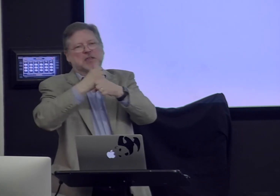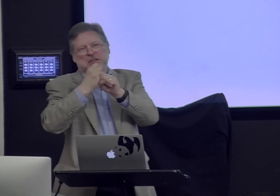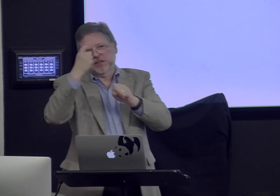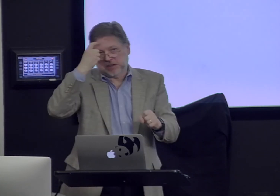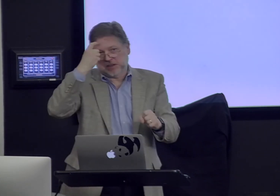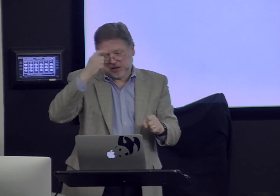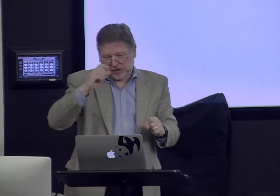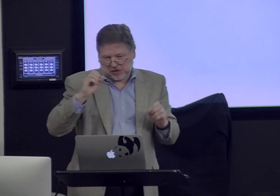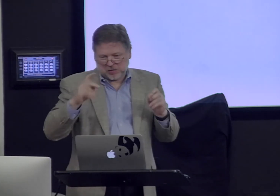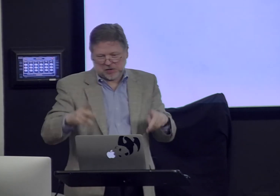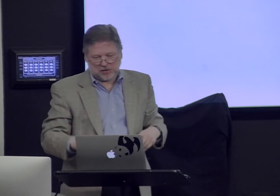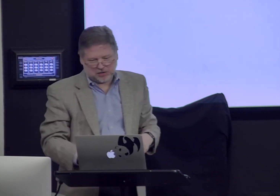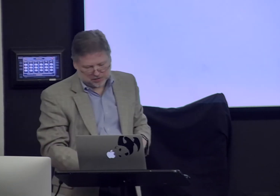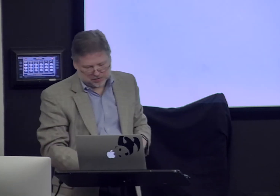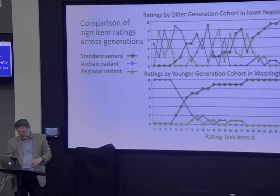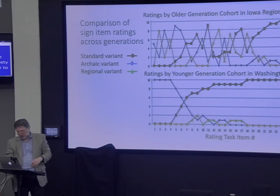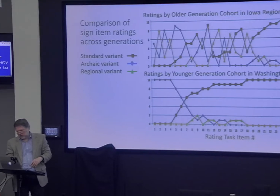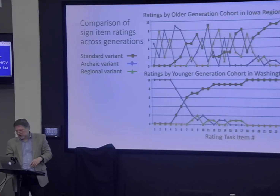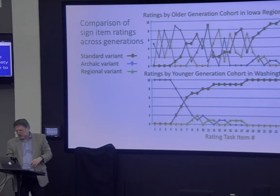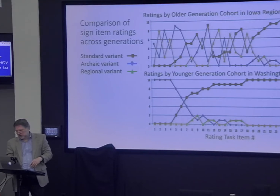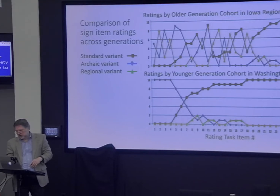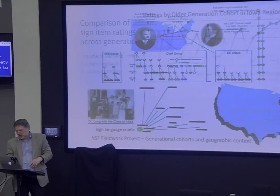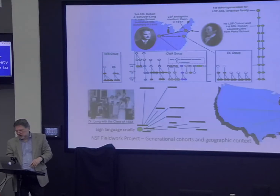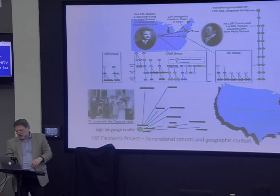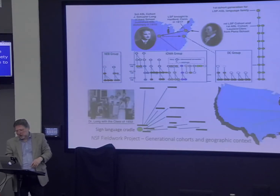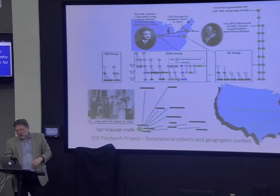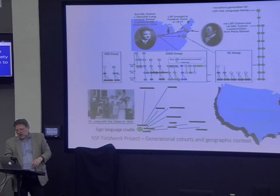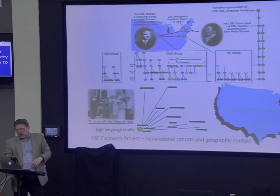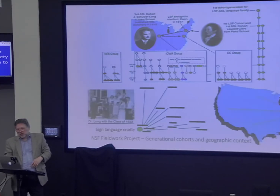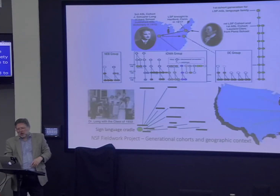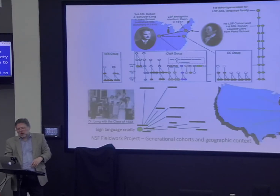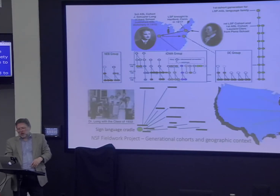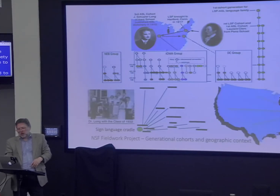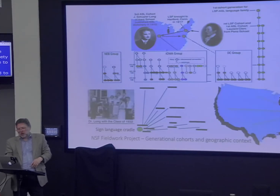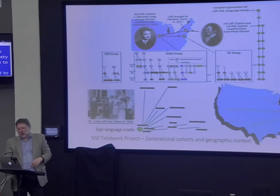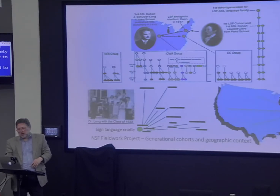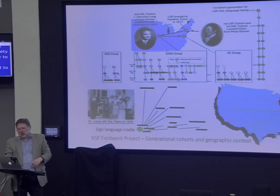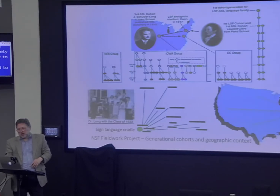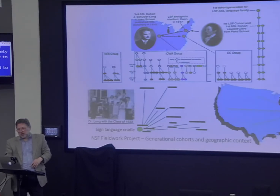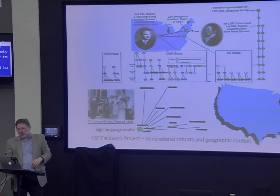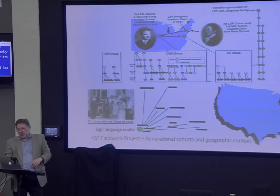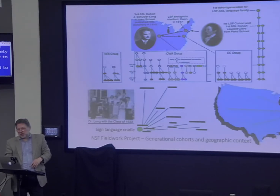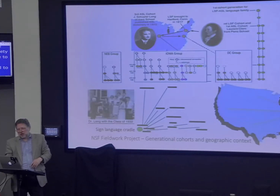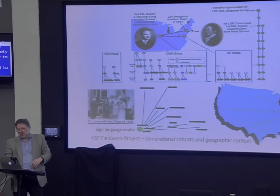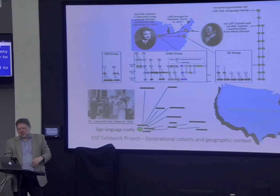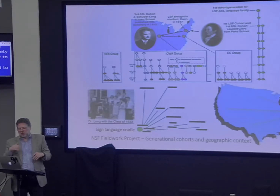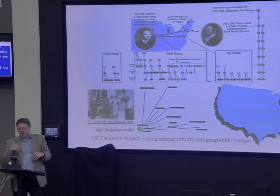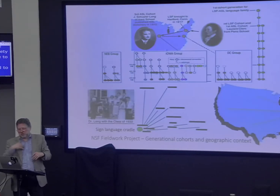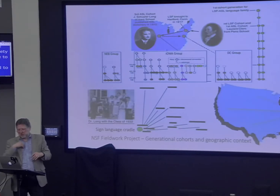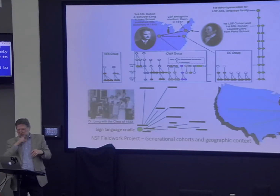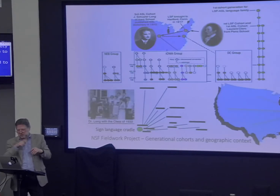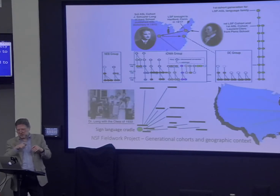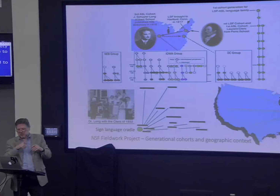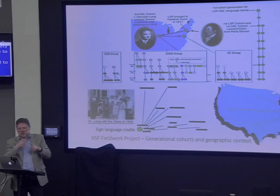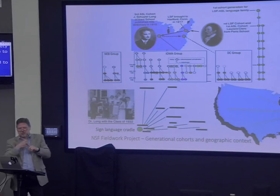like Washington, D.C., and they're exposed to signers from all over, and the most readily understood sign is one that just references the muzzle. When they go